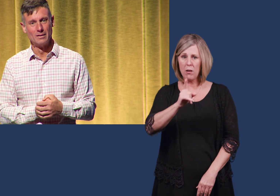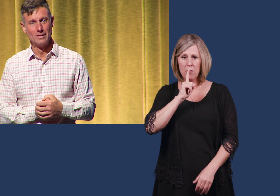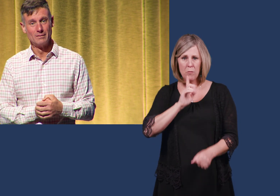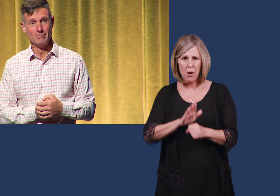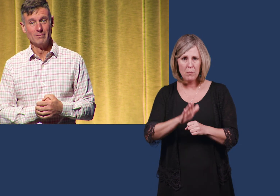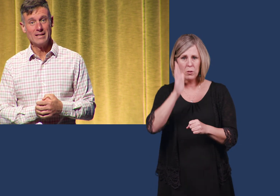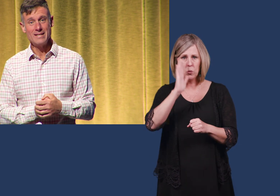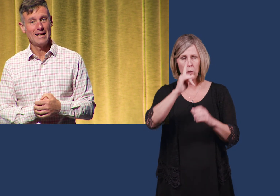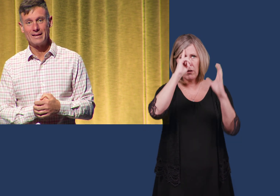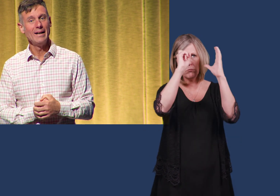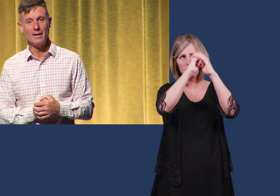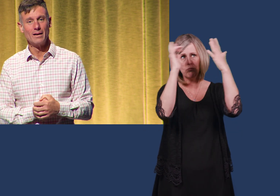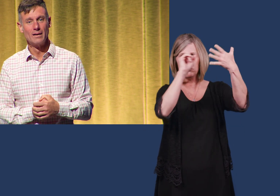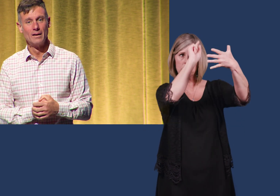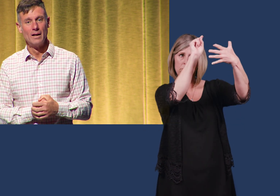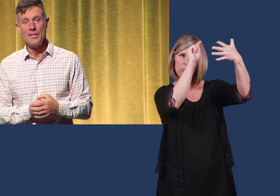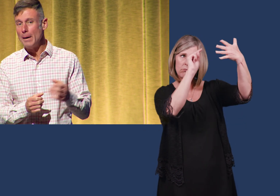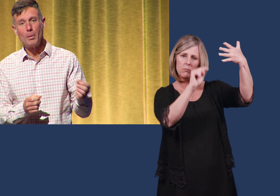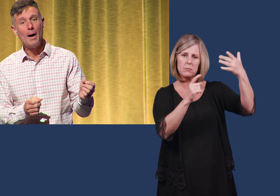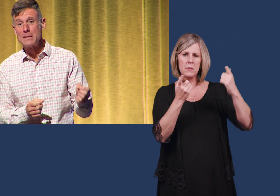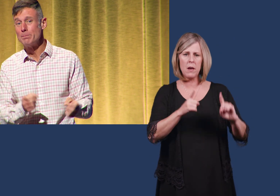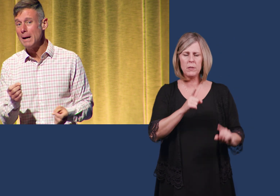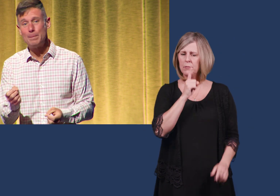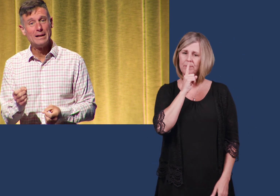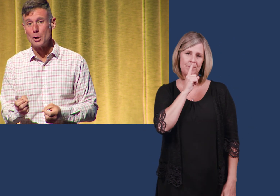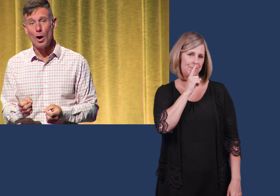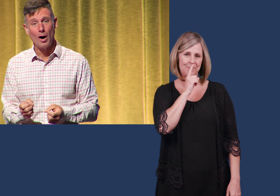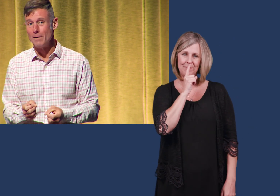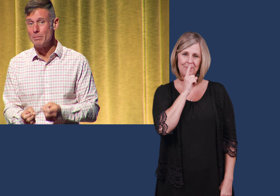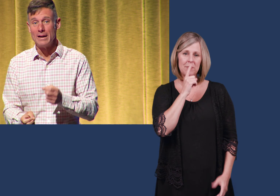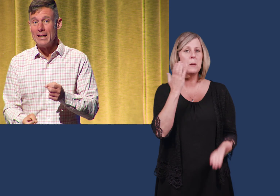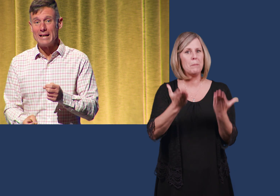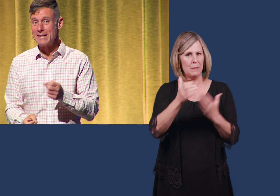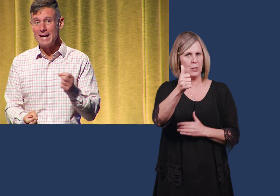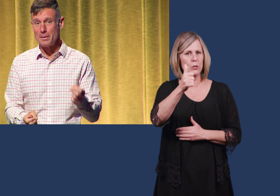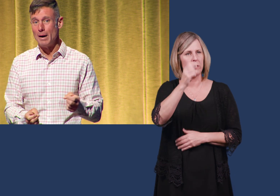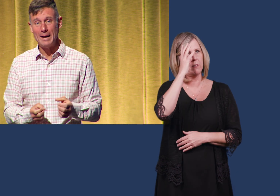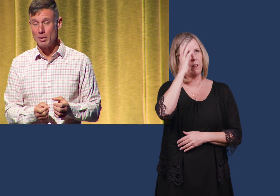Bible? It's not there. That promise might be in your heart,